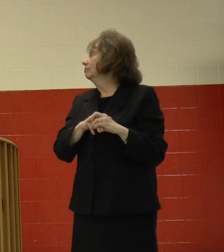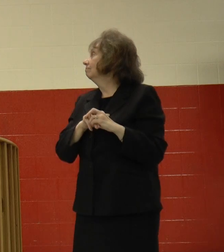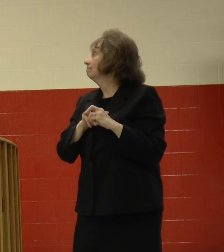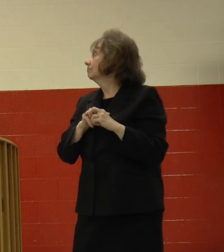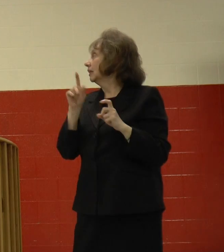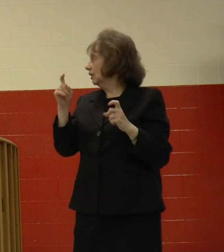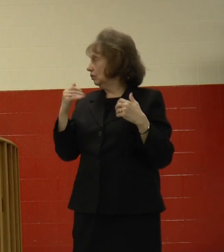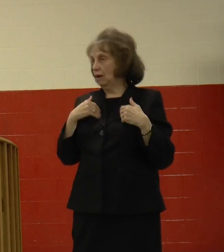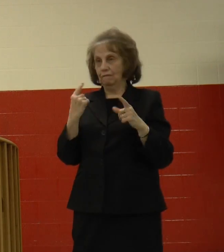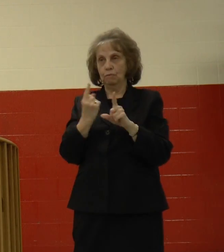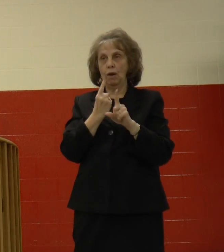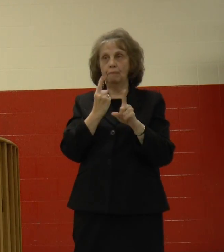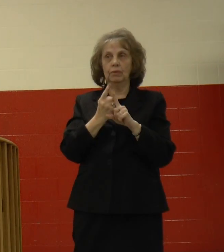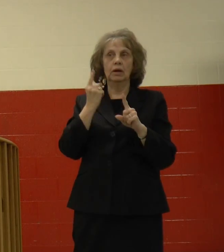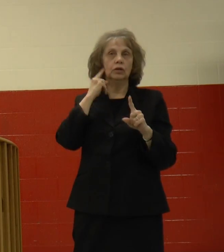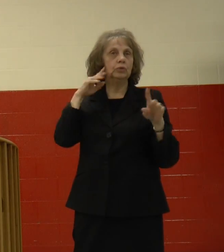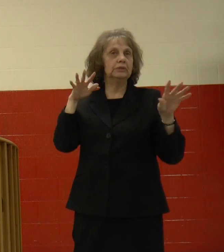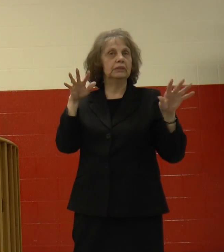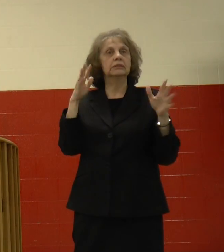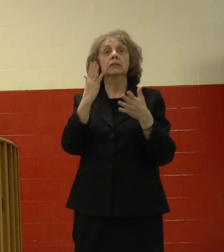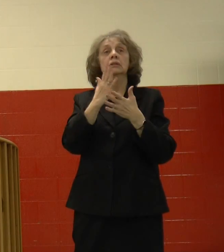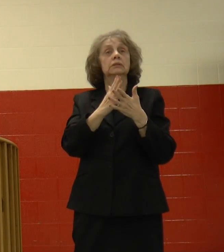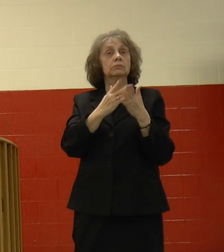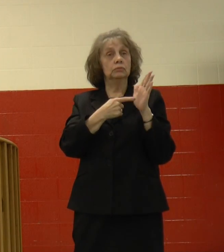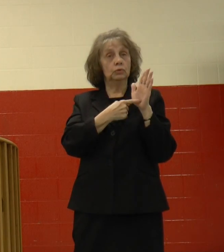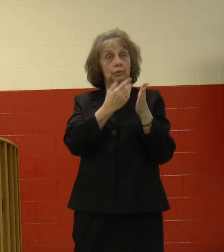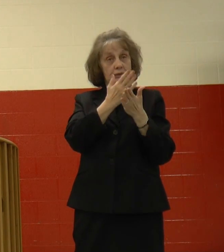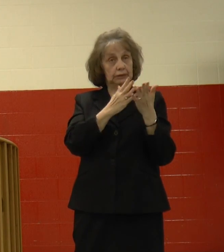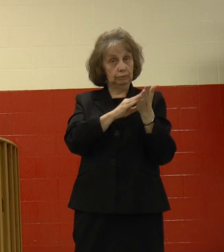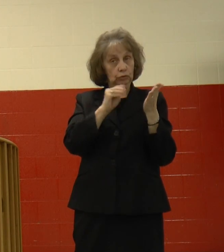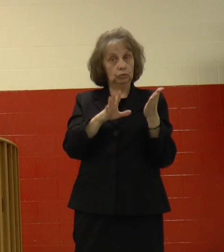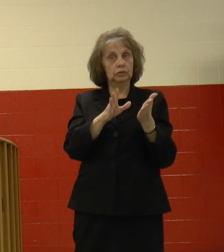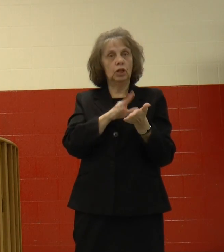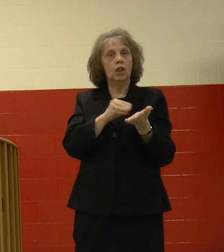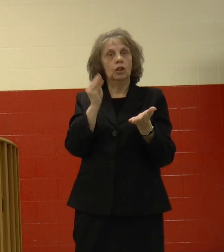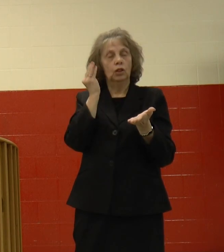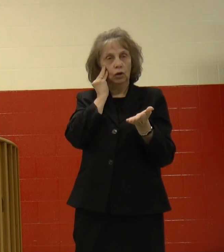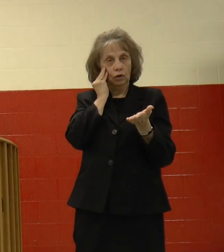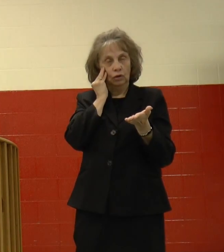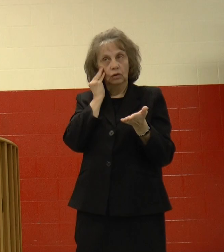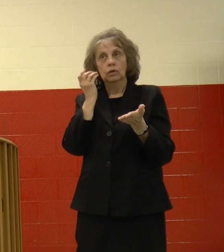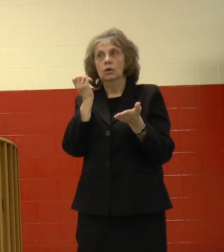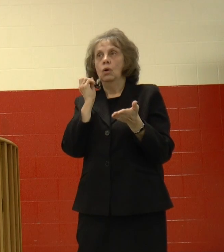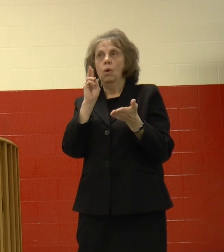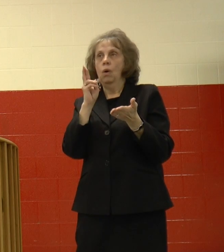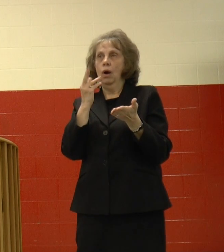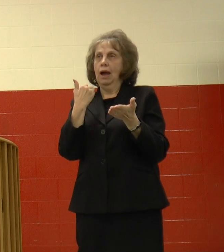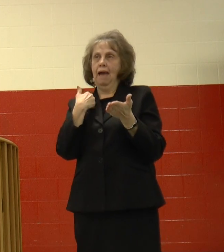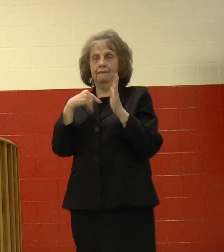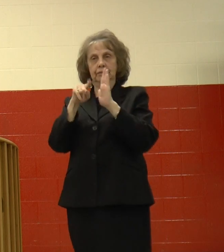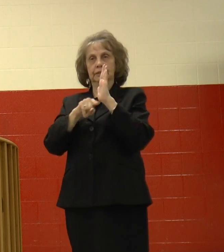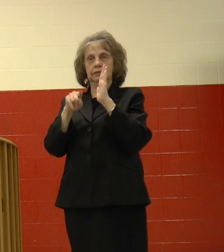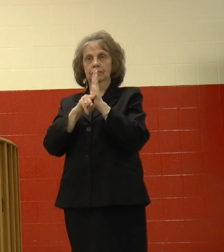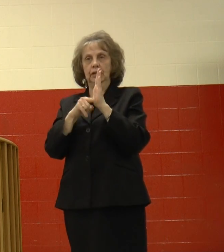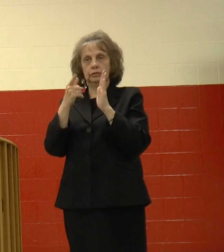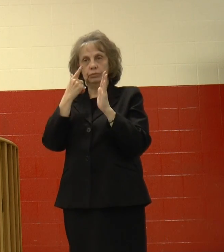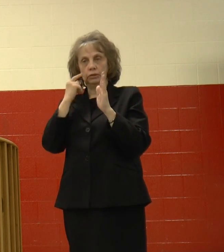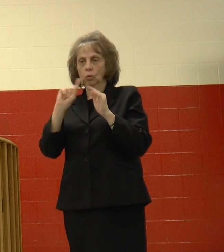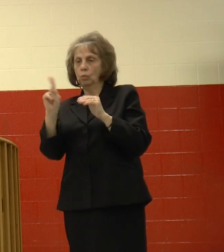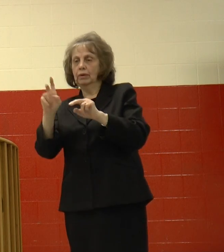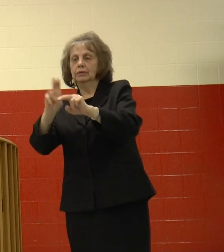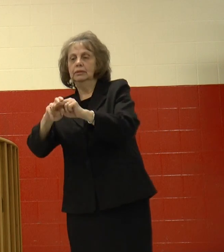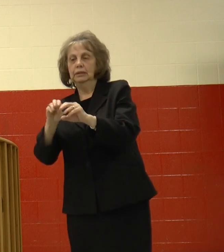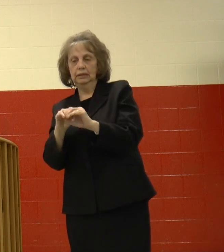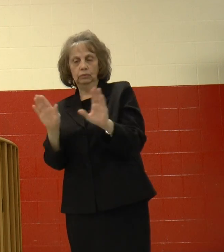need to have proper acoustics. There are some studies that show that some students learn or are at a disadvantage simply by their location in a